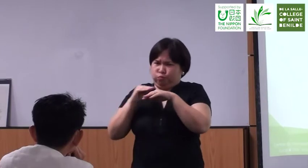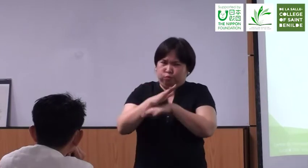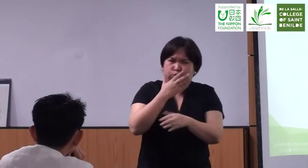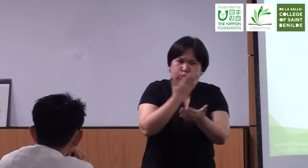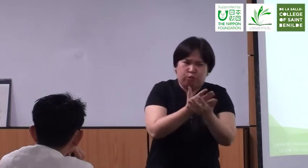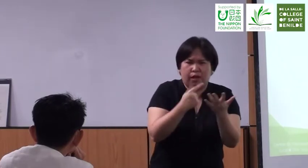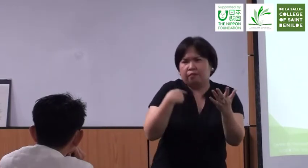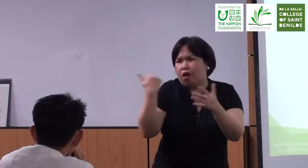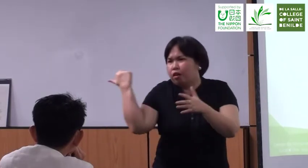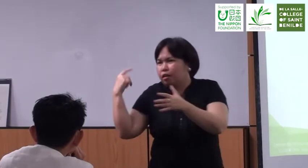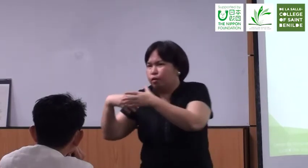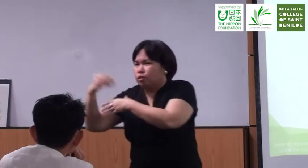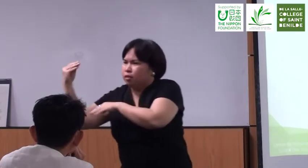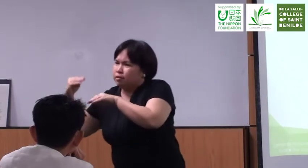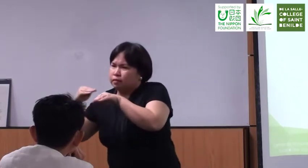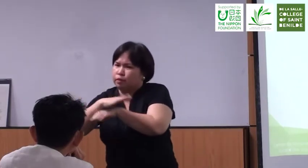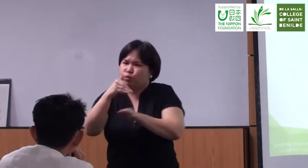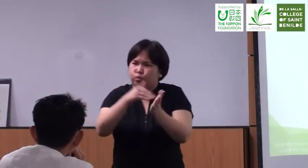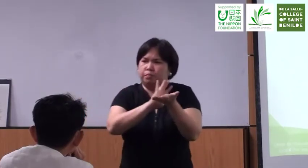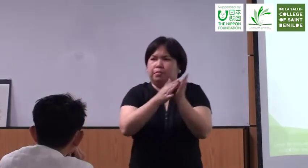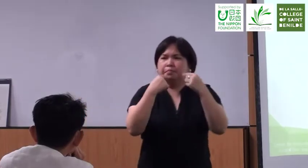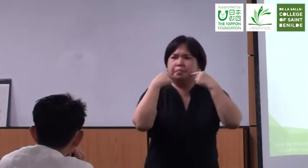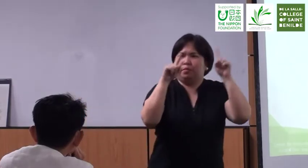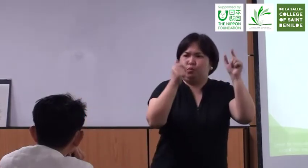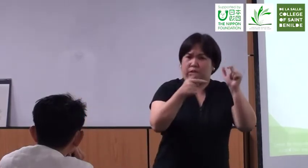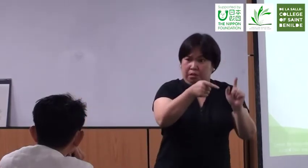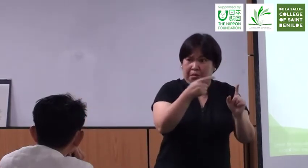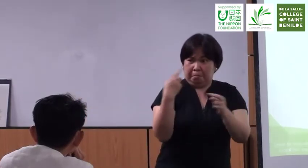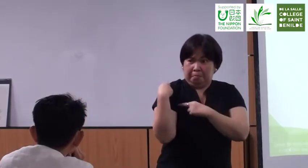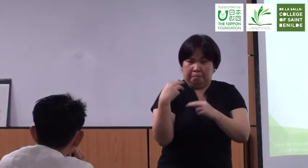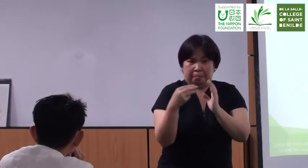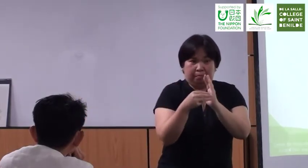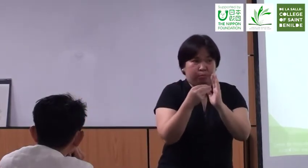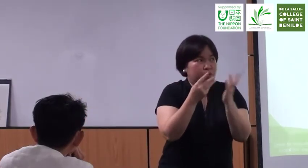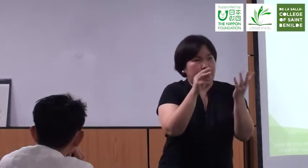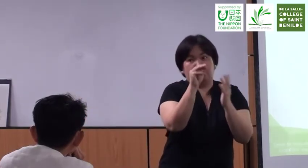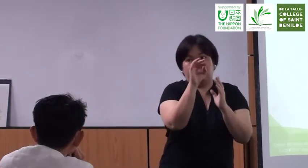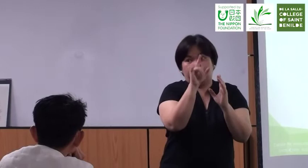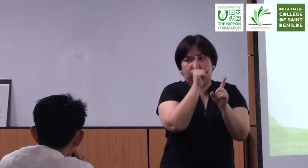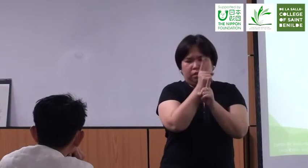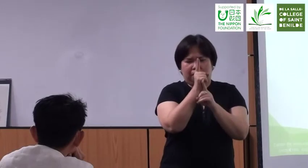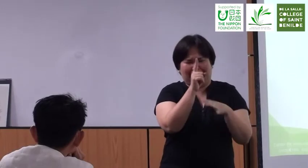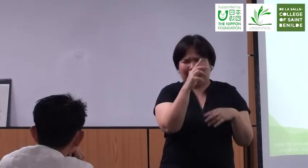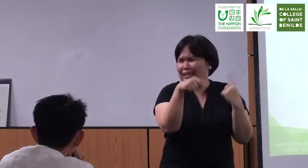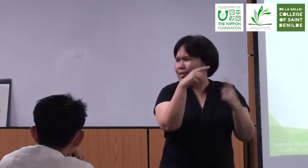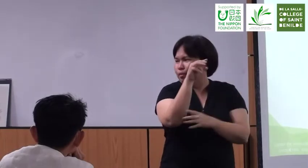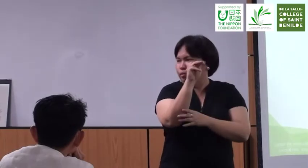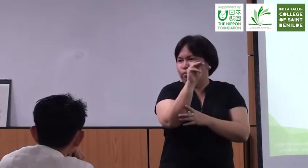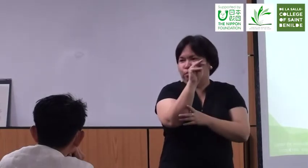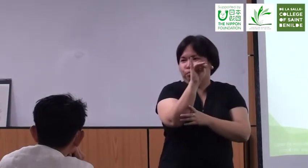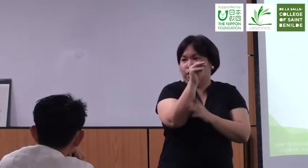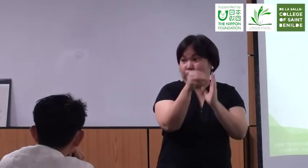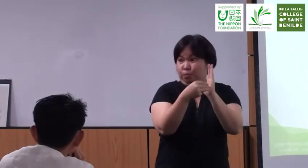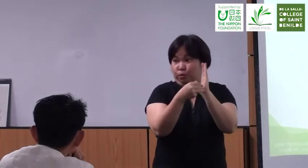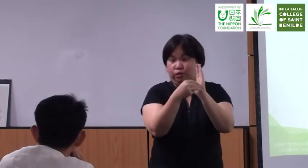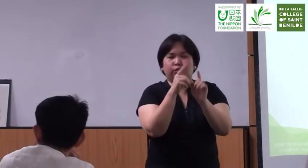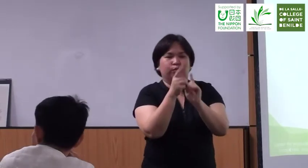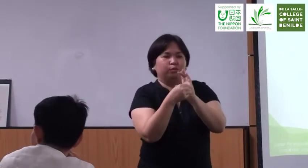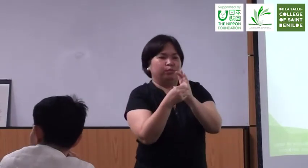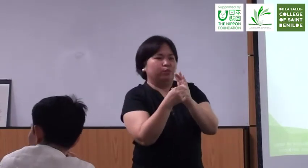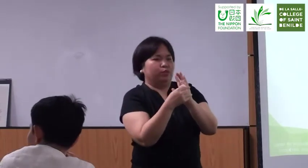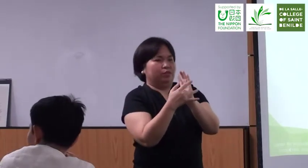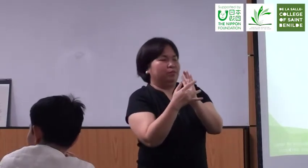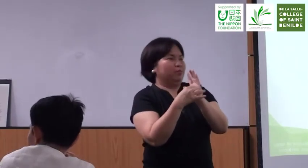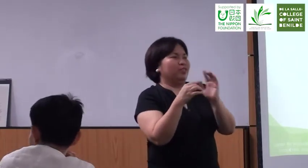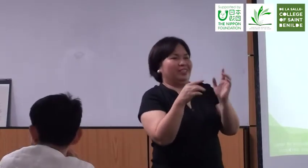others? Well, it's an action research. So, I just referred to